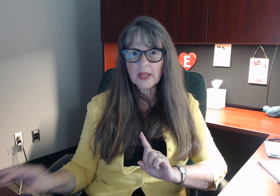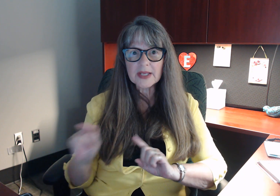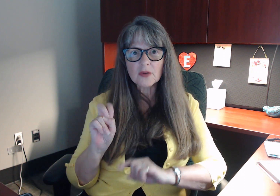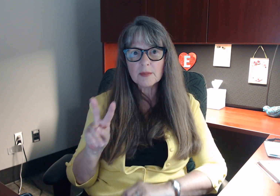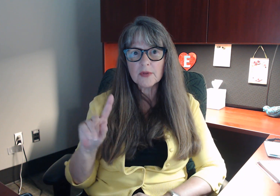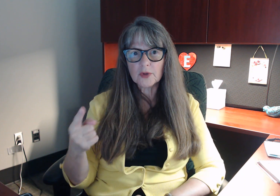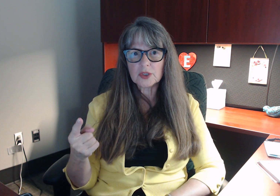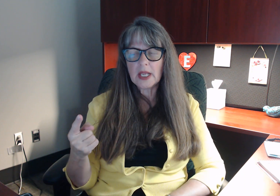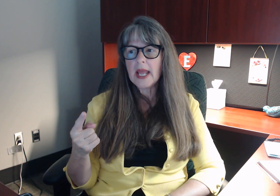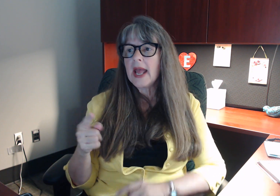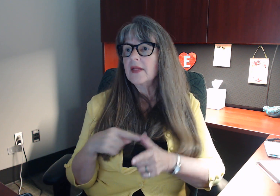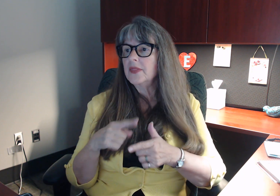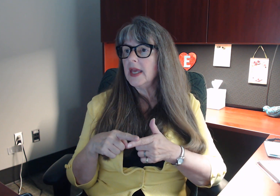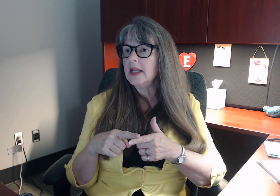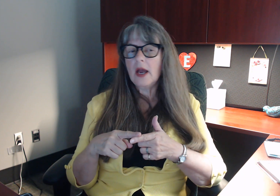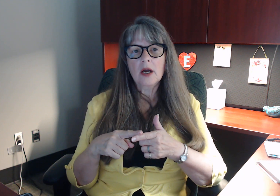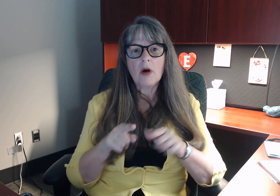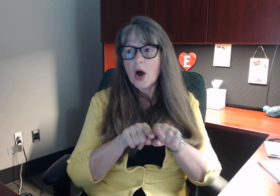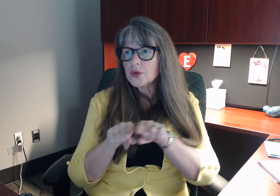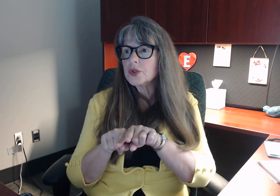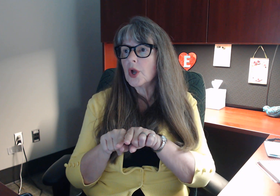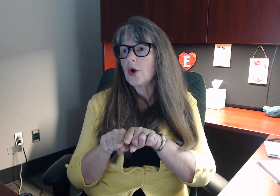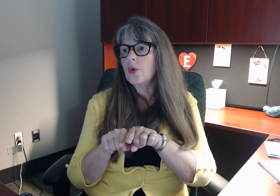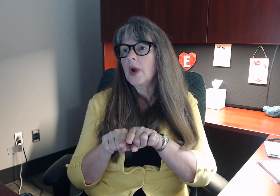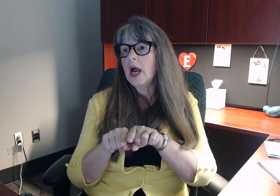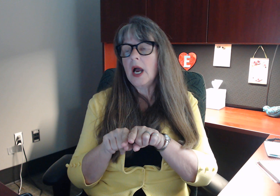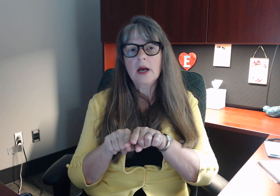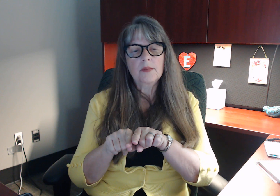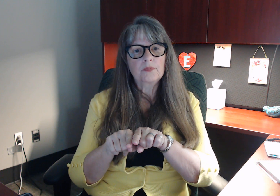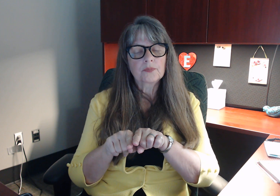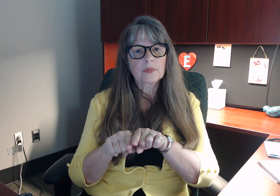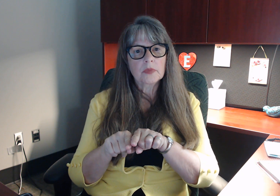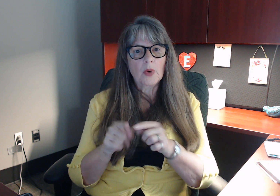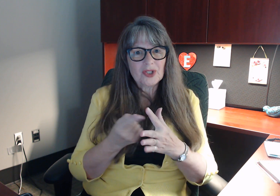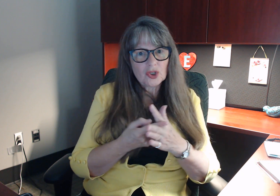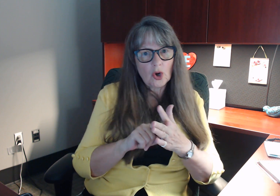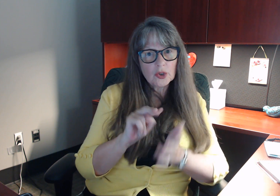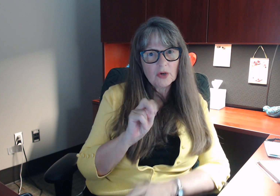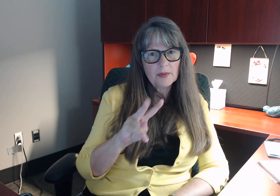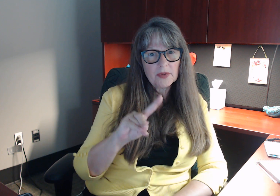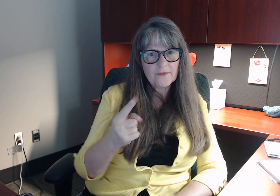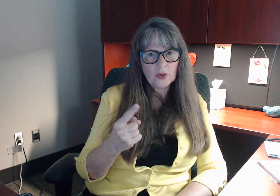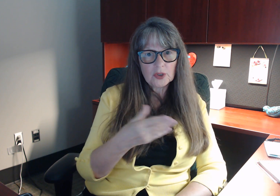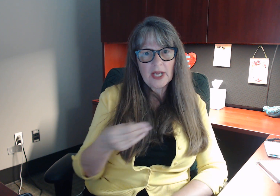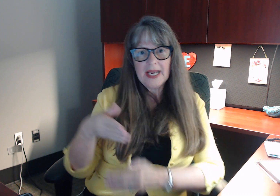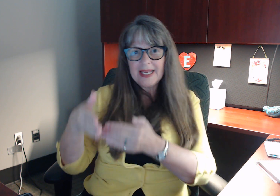That's November the 1st. Then also, what starts November the 1st and